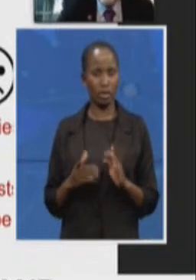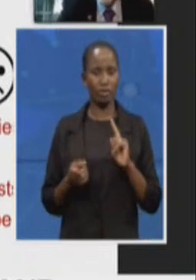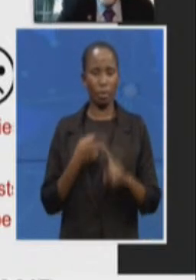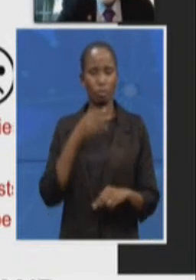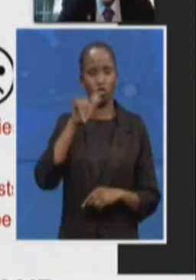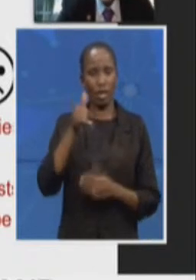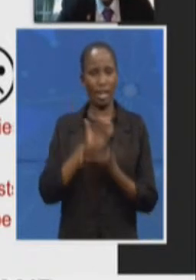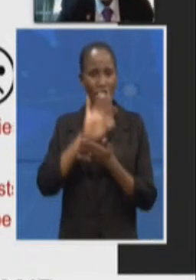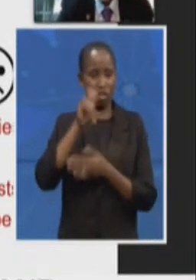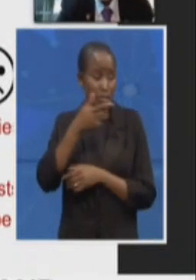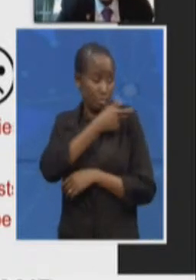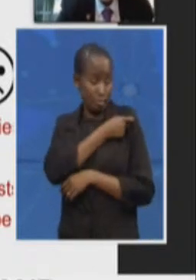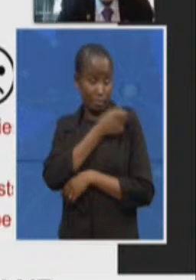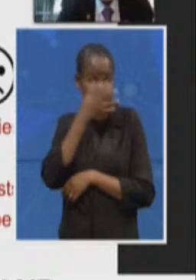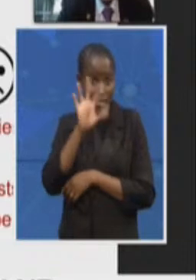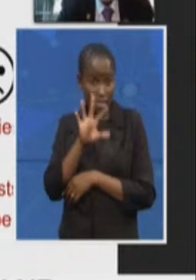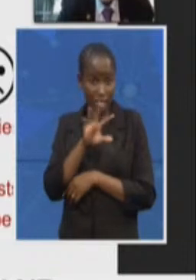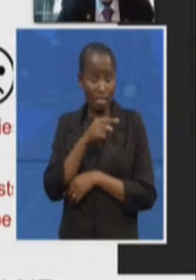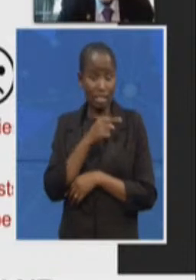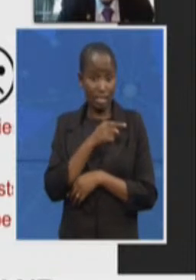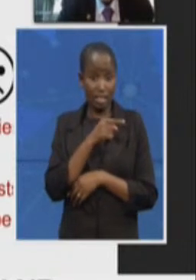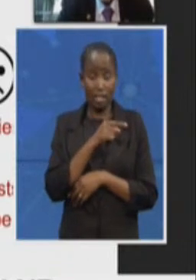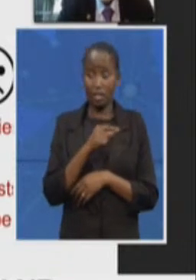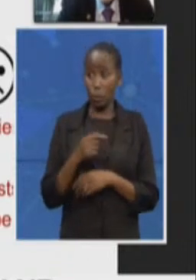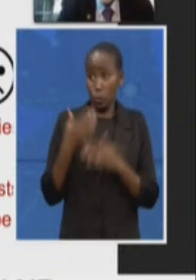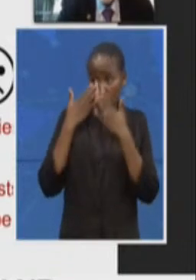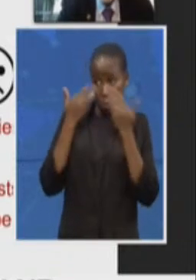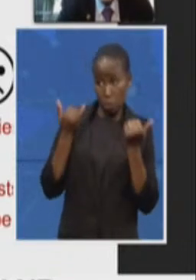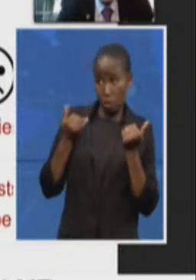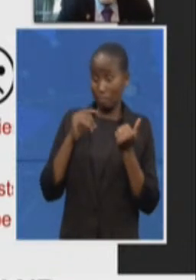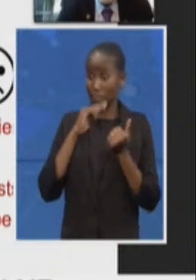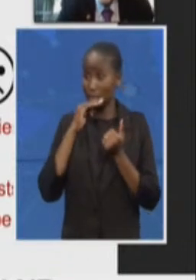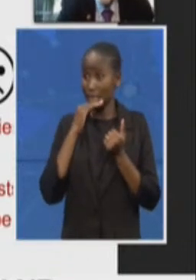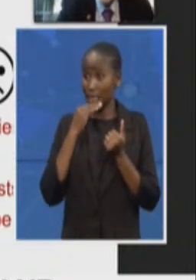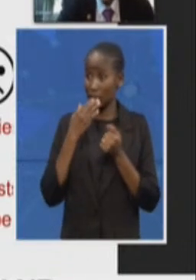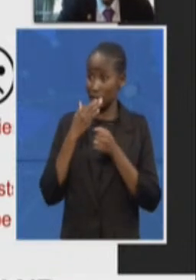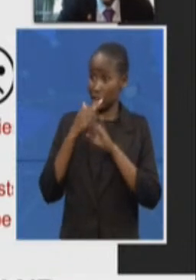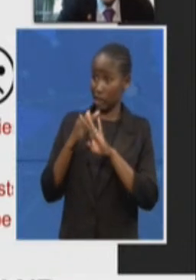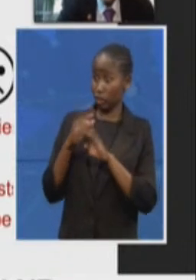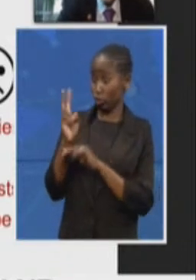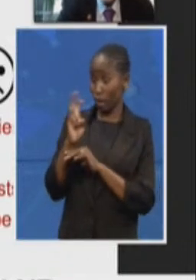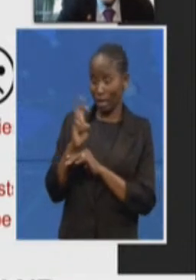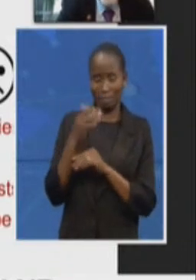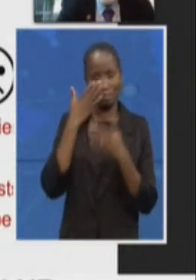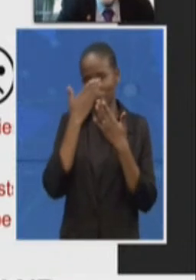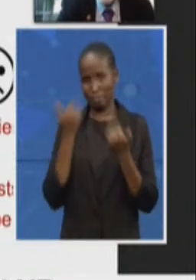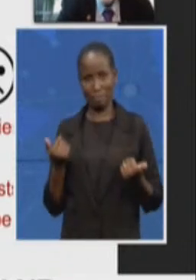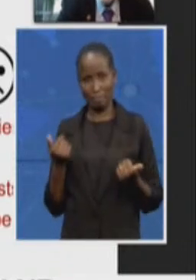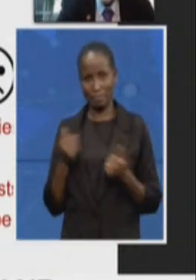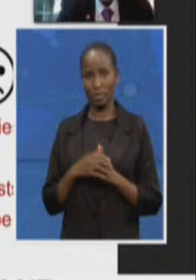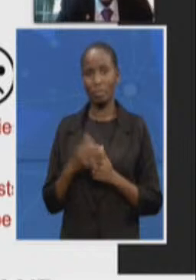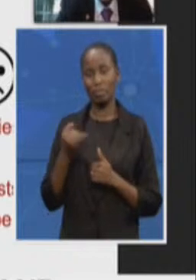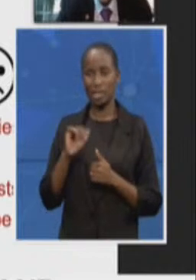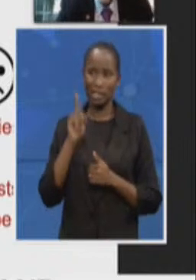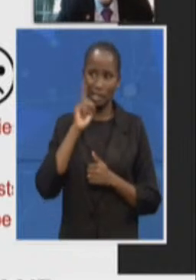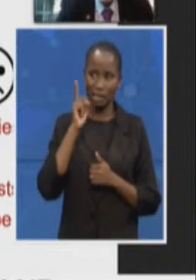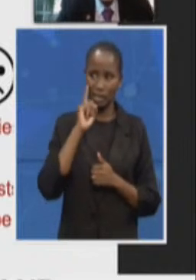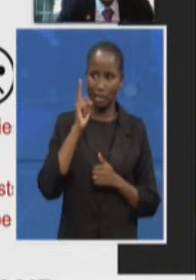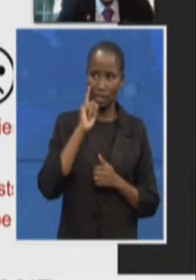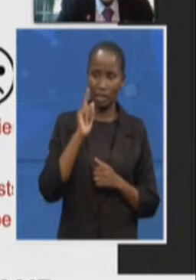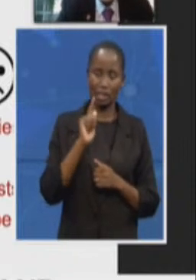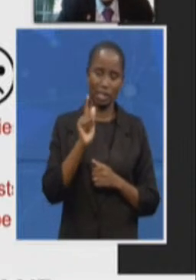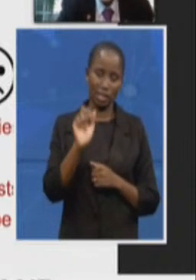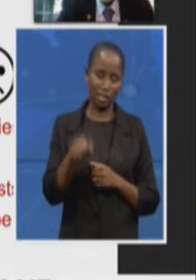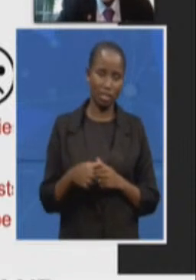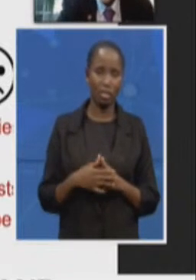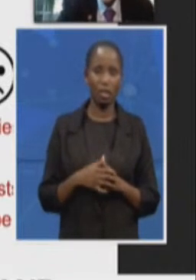don't know how that will respond. It's left to be seen. We'll know definitively, and probably take us a good 2, 3, maybe enough